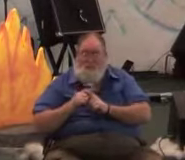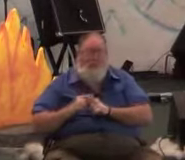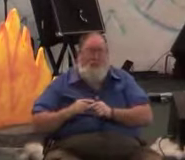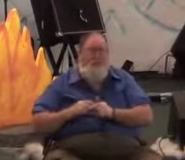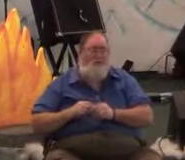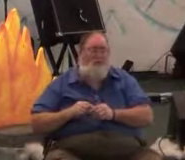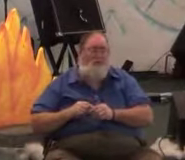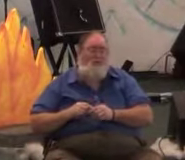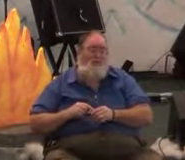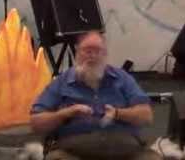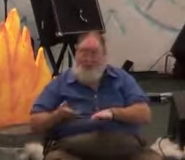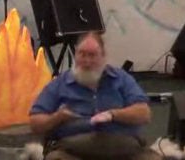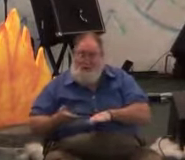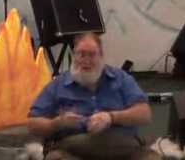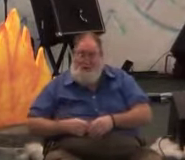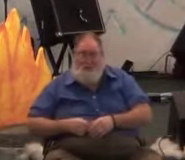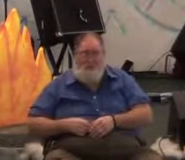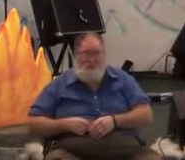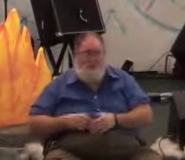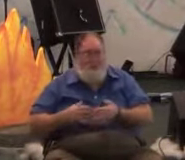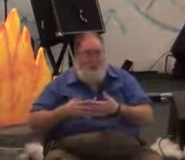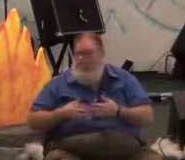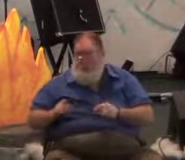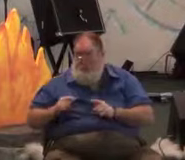the throne twiddling his thumbs waiting on it to happen.